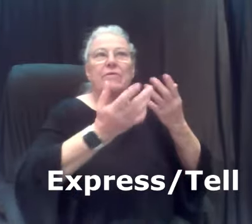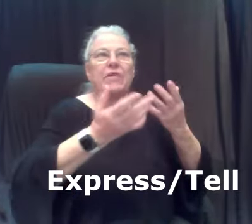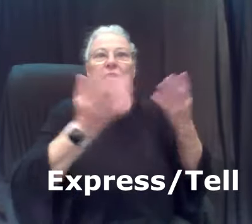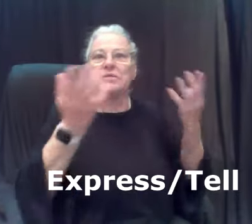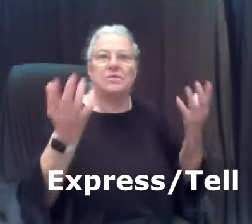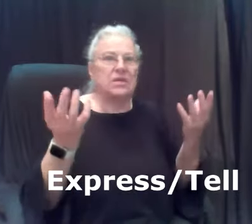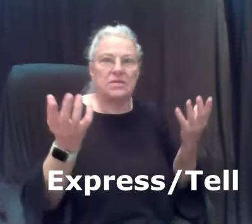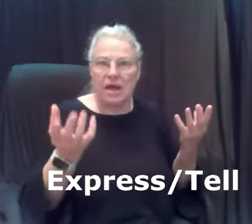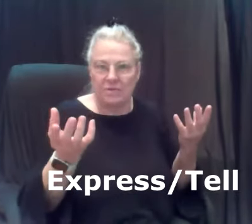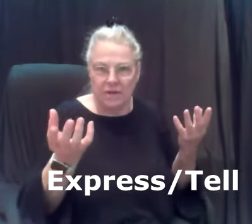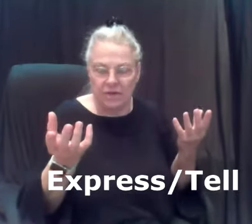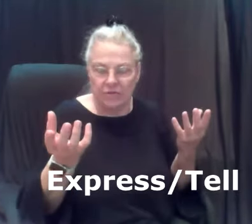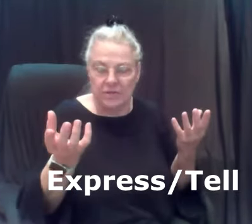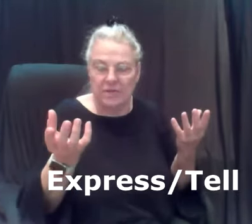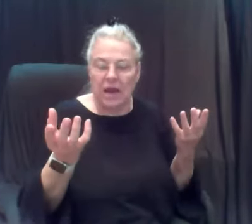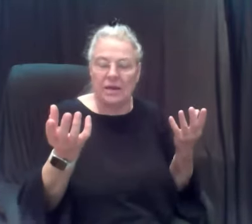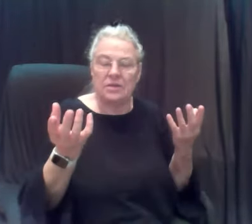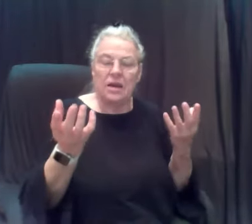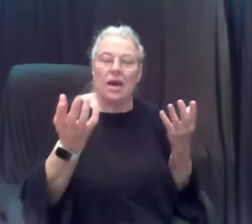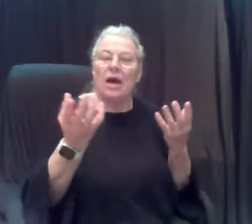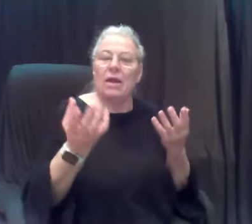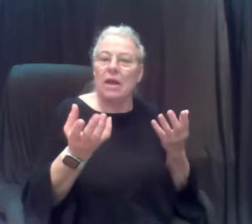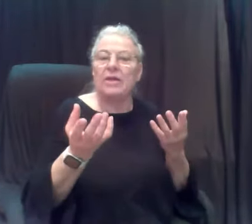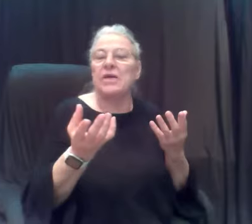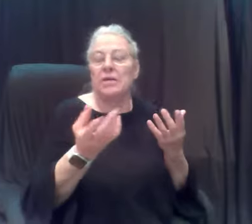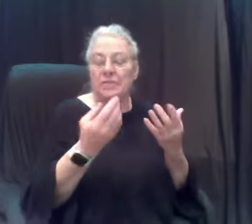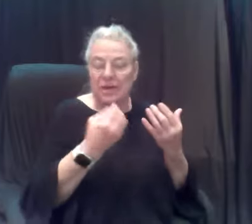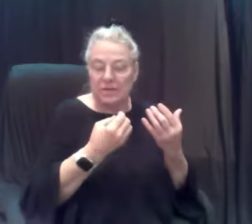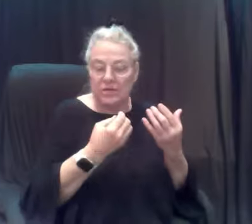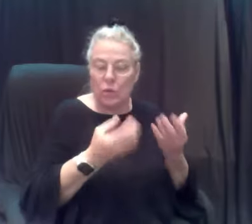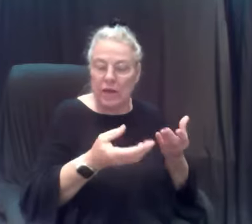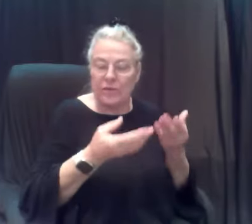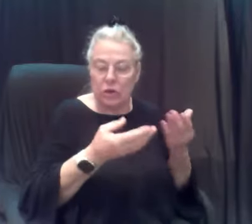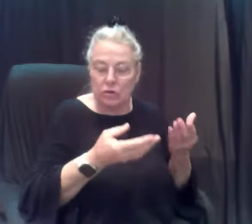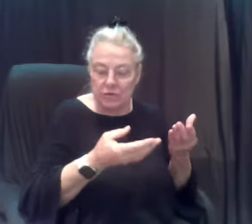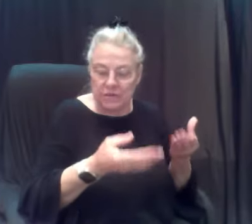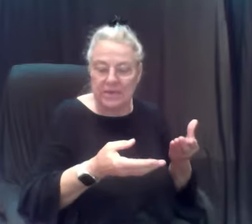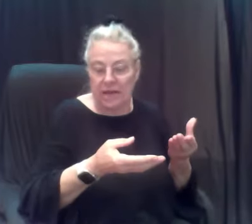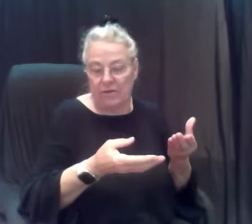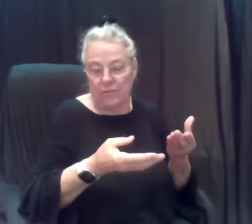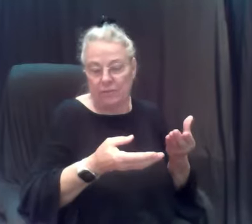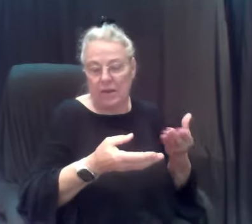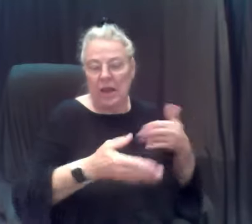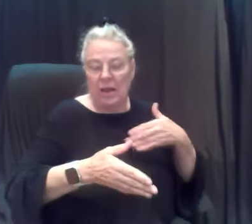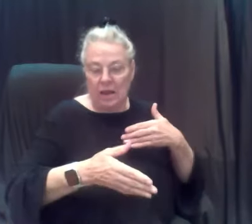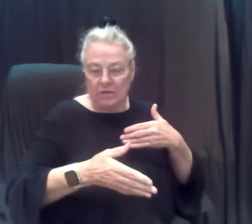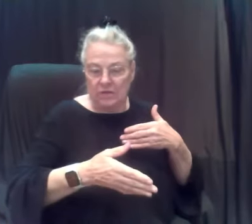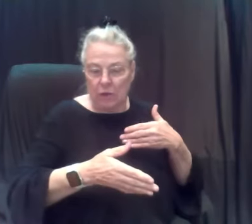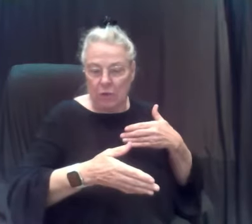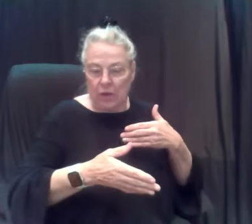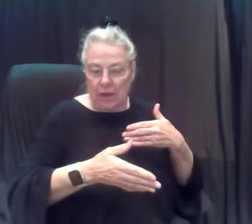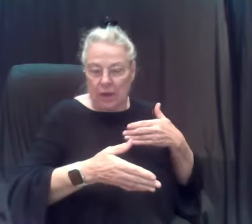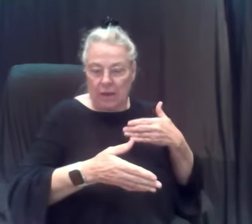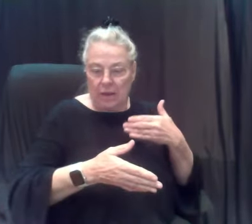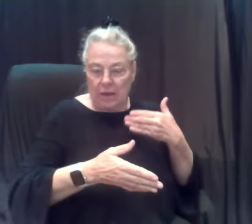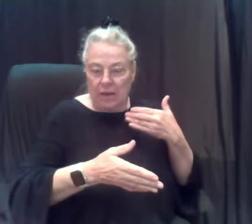5,000, 6,000 different signs, a lot of times it's the way that you say them. So if